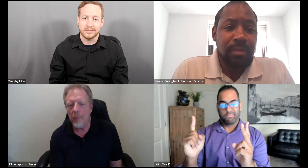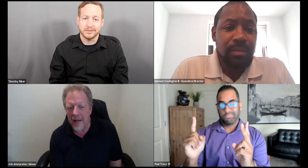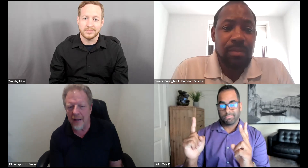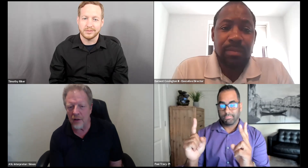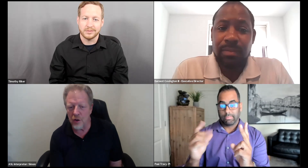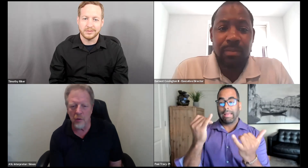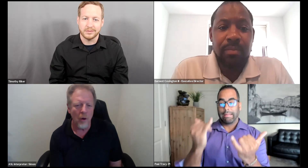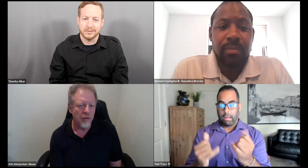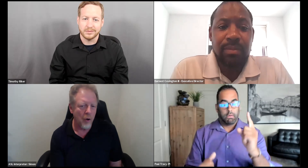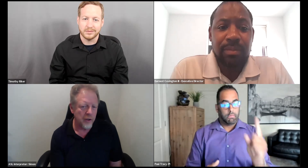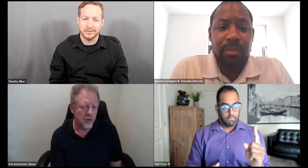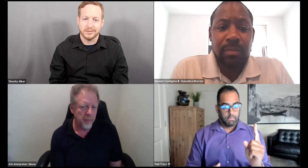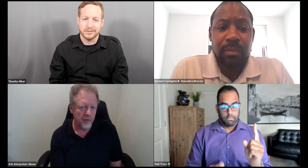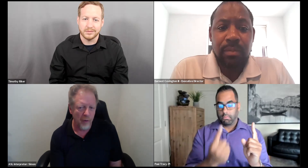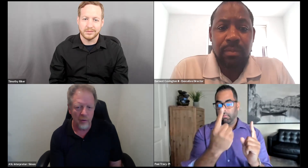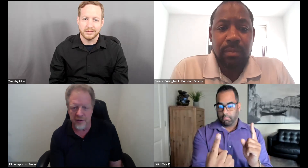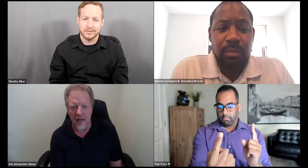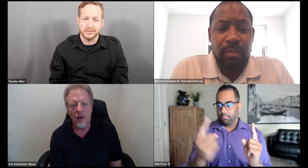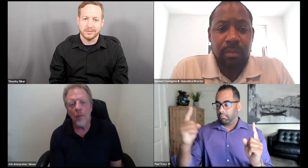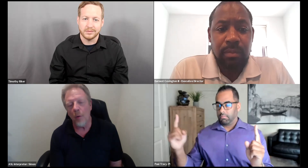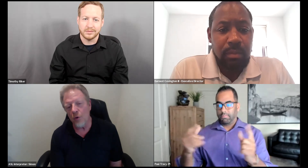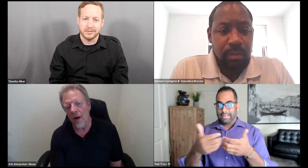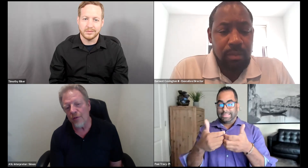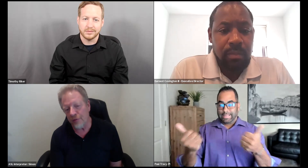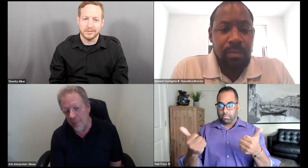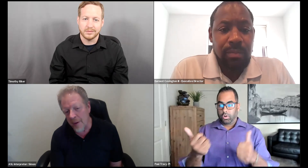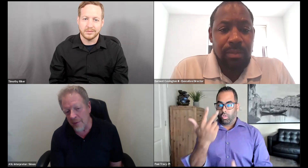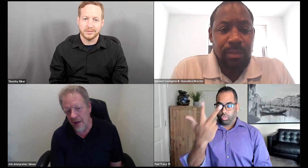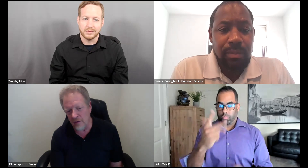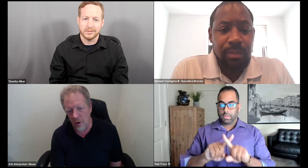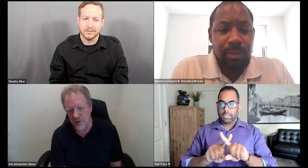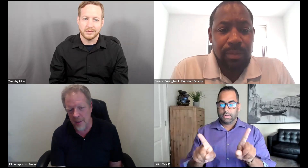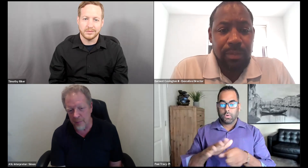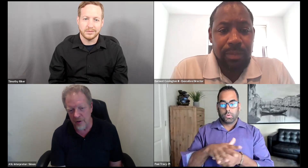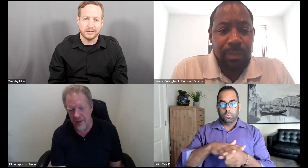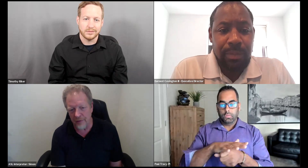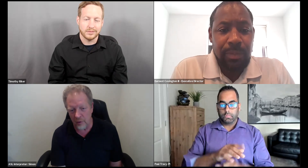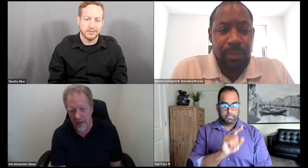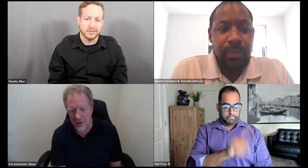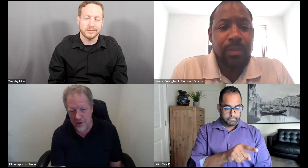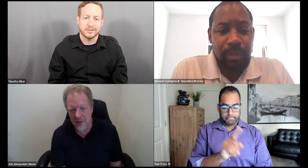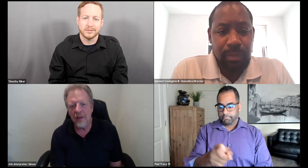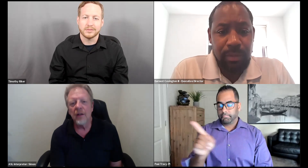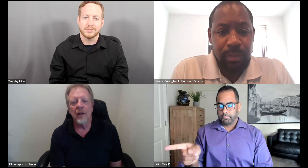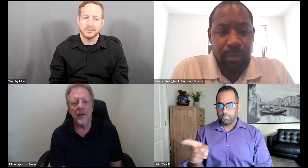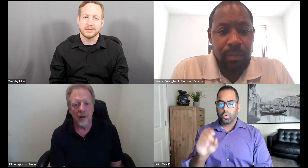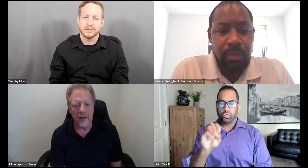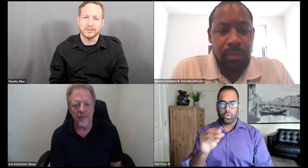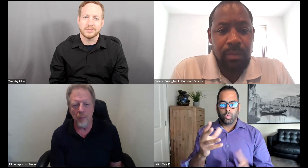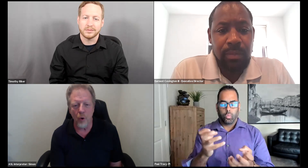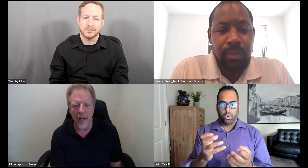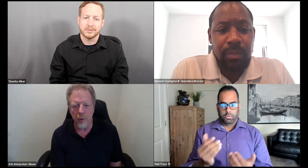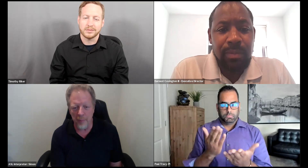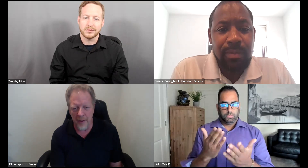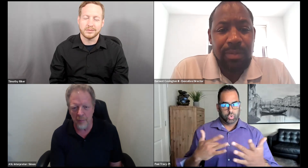okay? Meaning that 2 and 1 remote, the interpreter remote, it's not. But when you have 3 people that are remote separate in 3 different locations, okay,